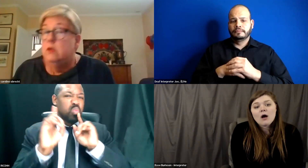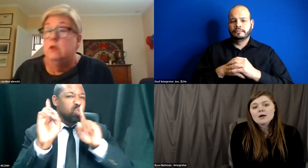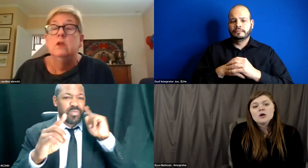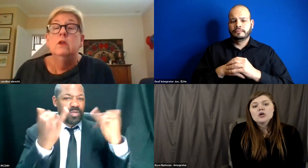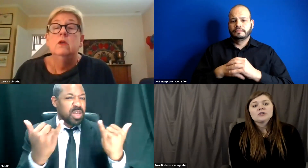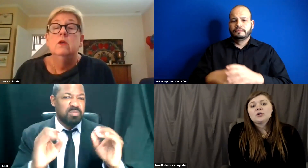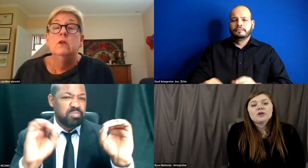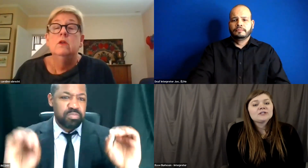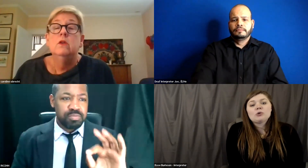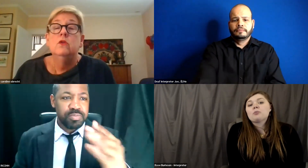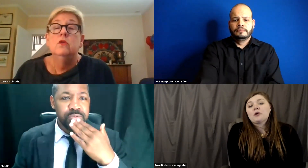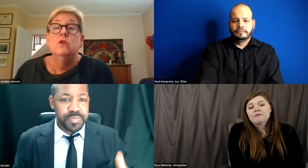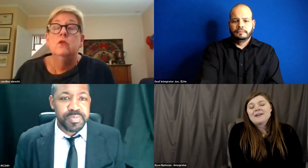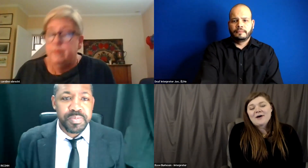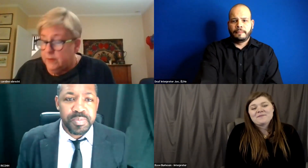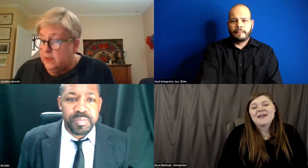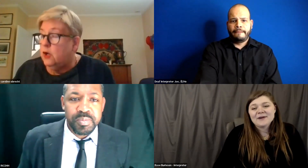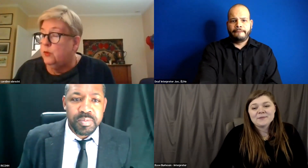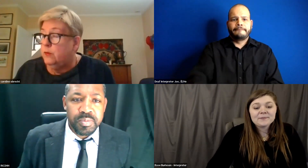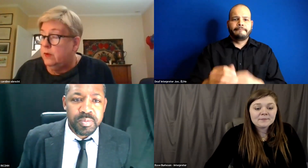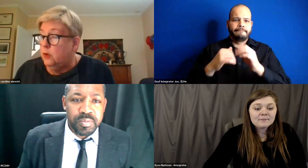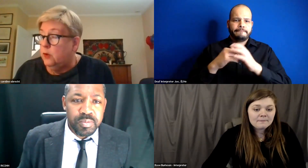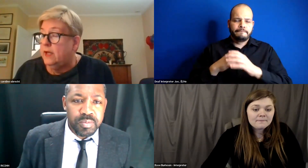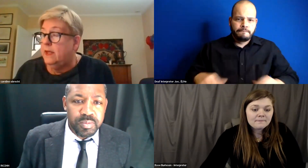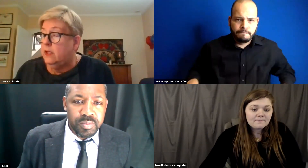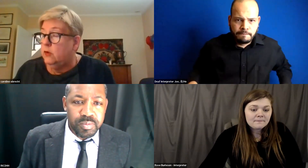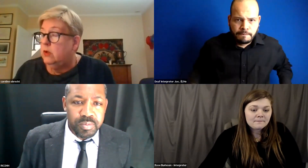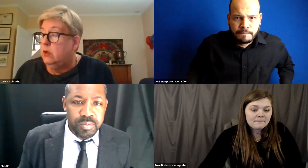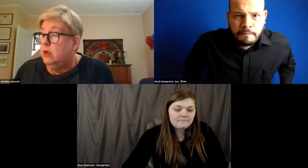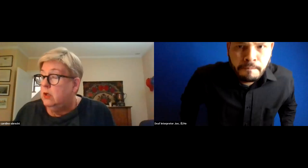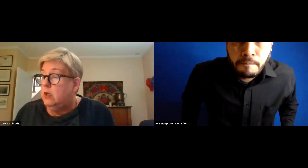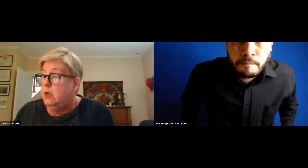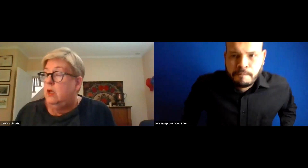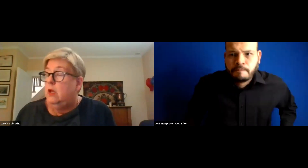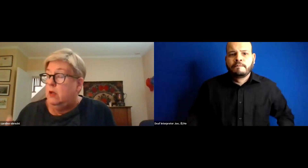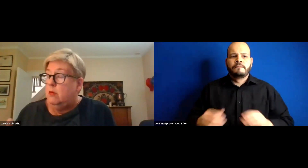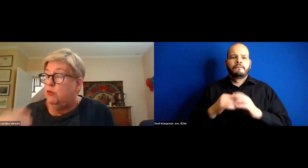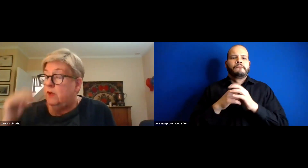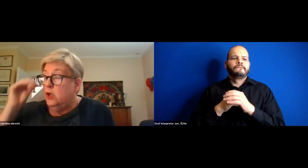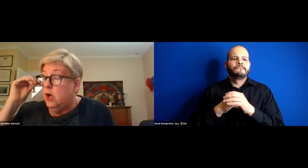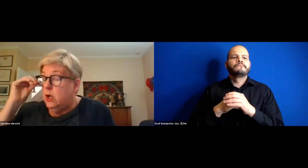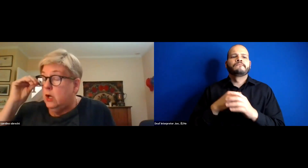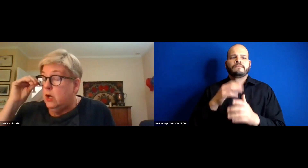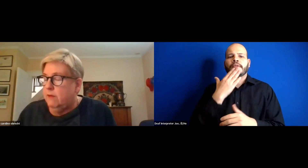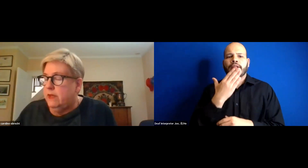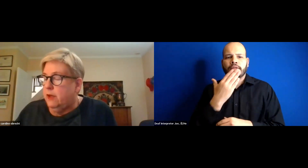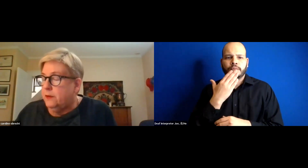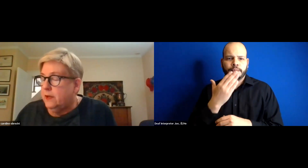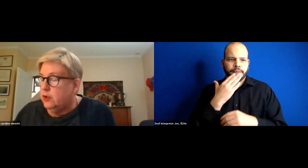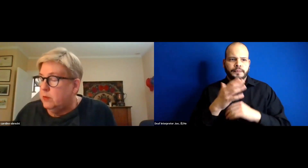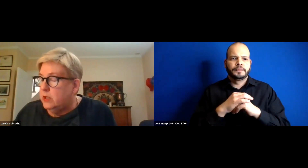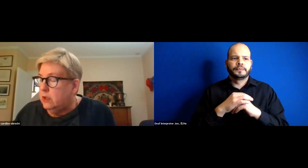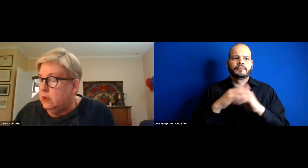10 o'clock. So there is no report for now. Thank you. Okay, thank you. Moving along, we have